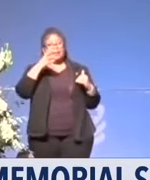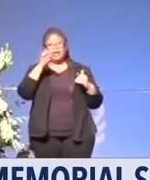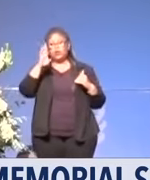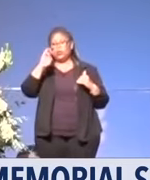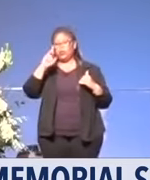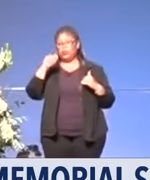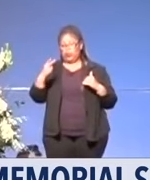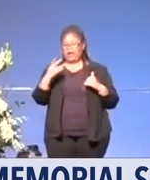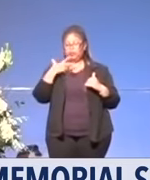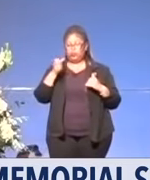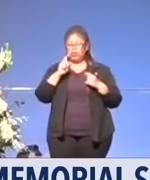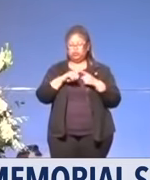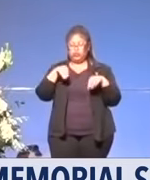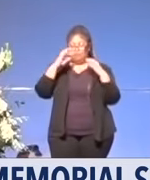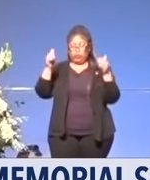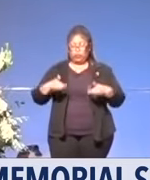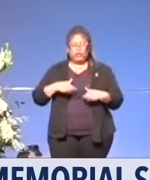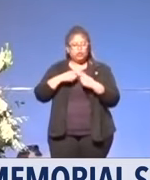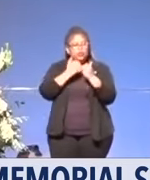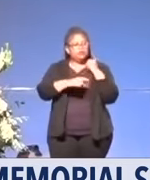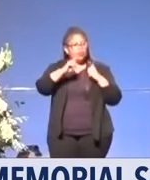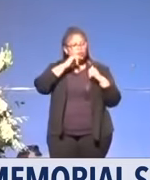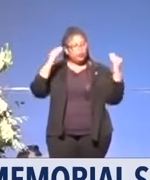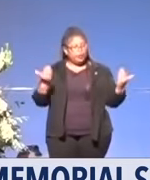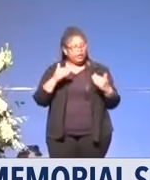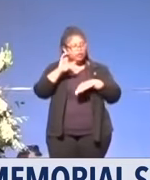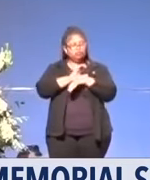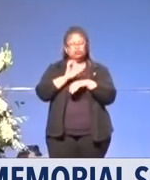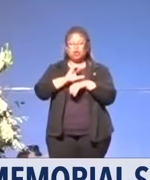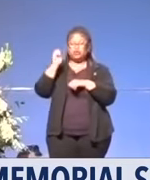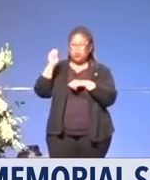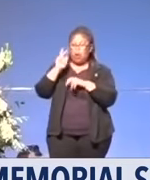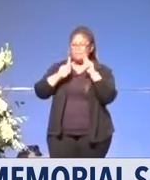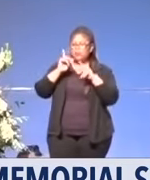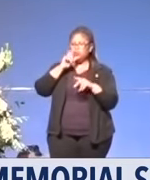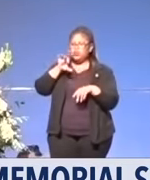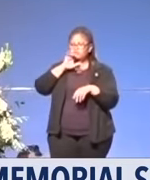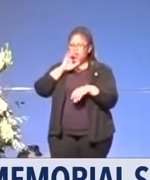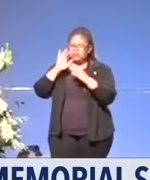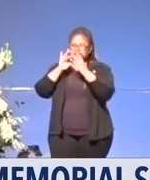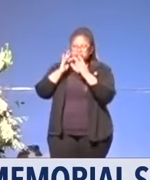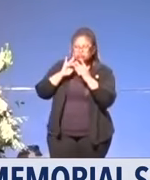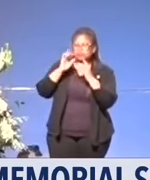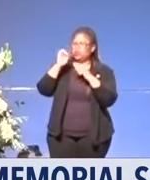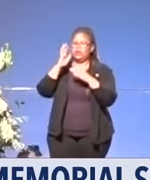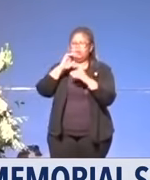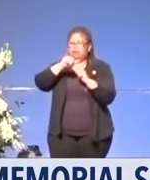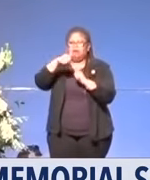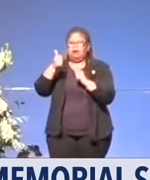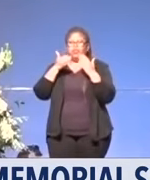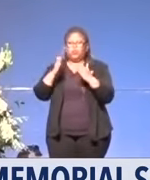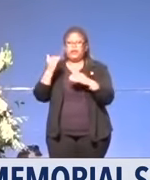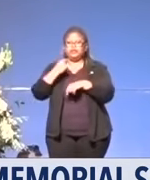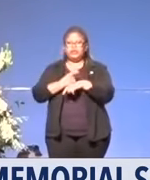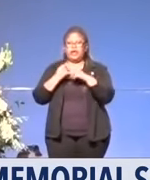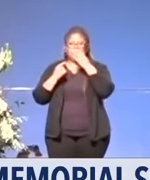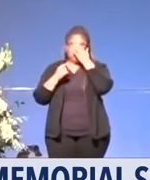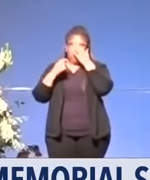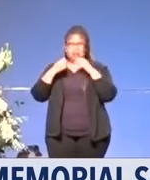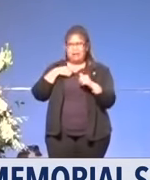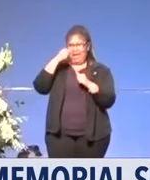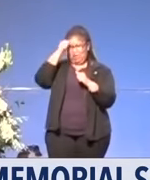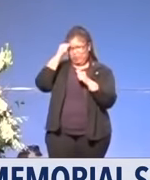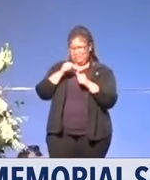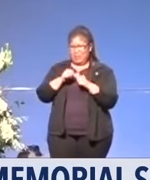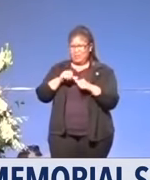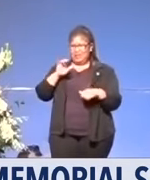sanctuary walls as well as those who are watching via stream or on some platform today. I'm reminded of the Psalmist family.